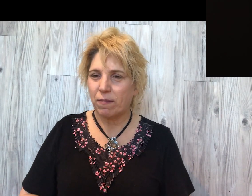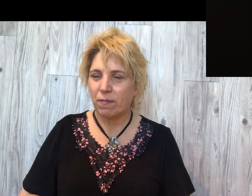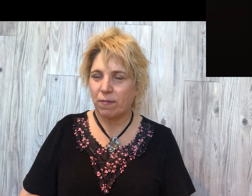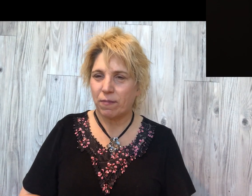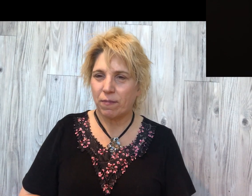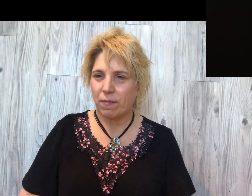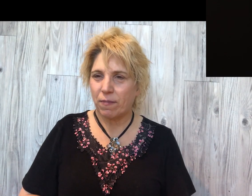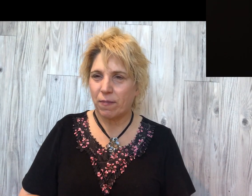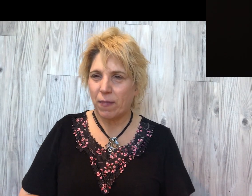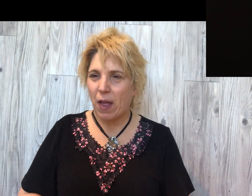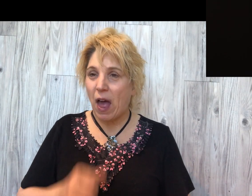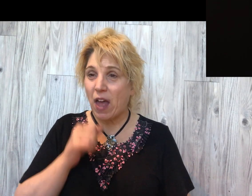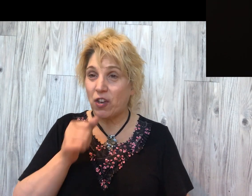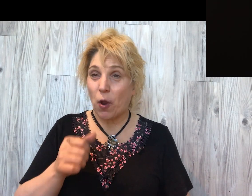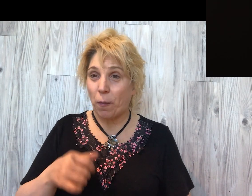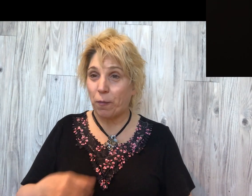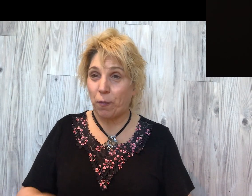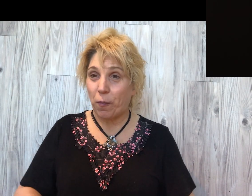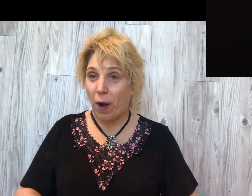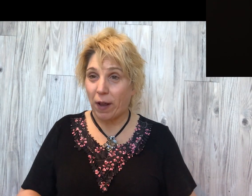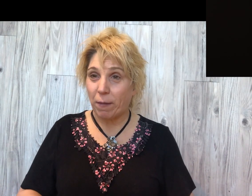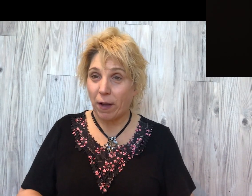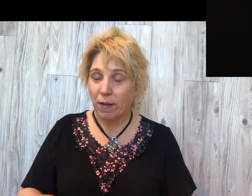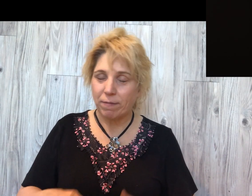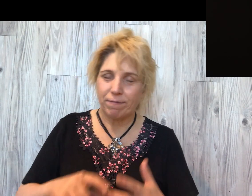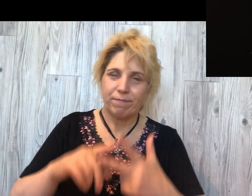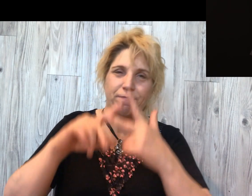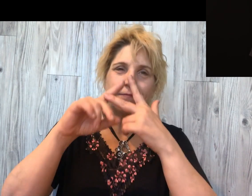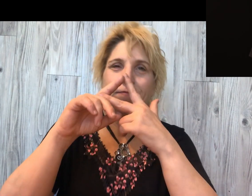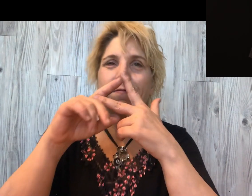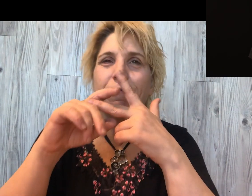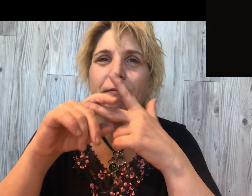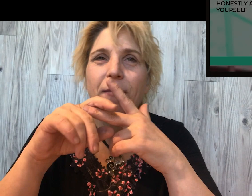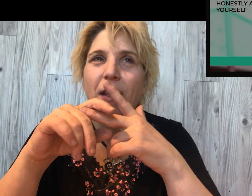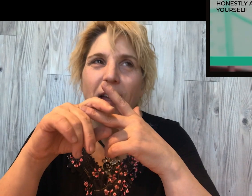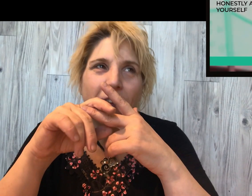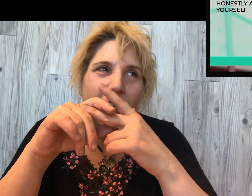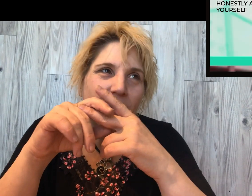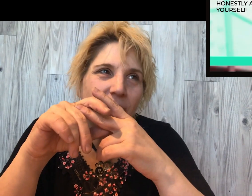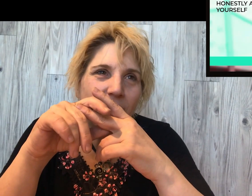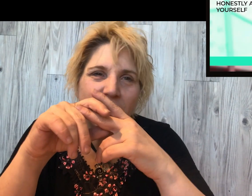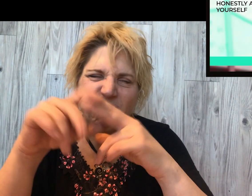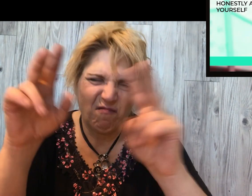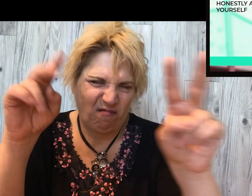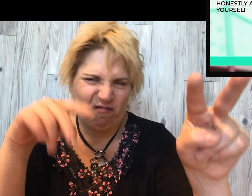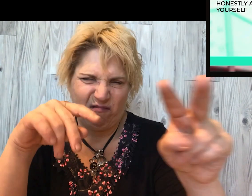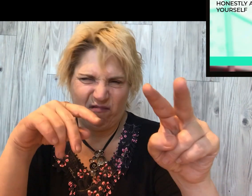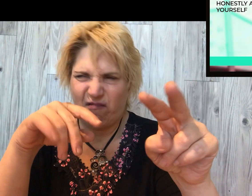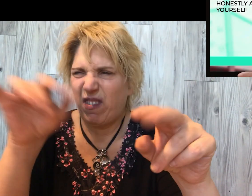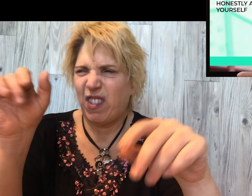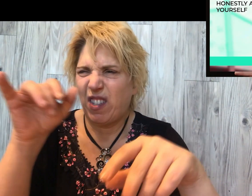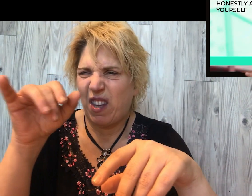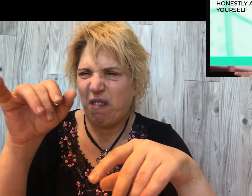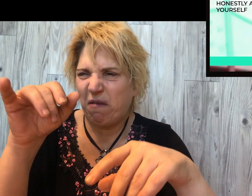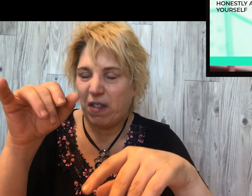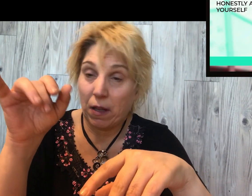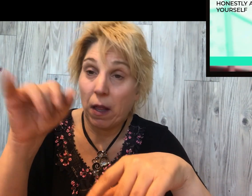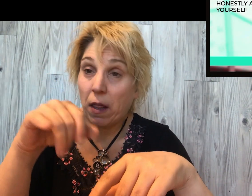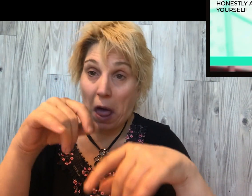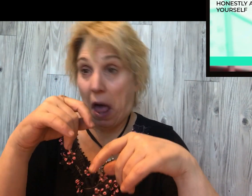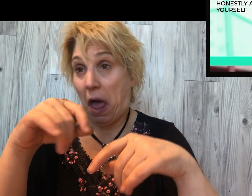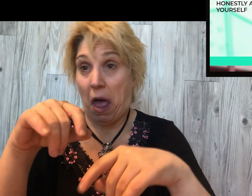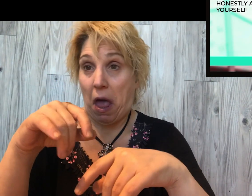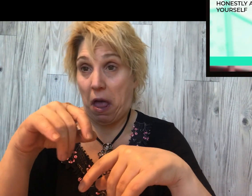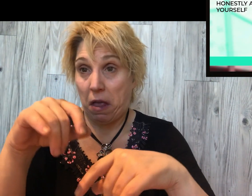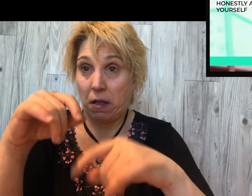it. Don't brag about it. Here's the second takeaway. Looking down on others the way the Pharisee did toward that